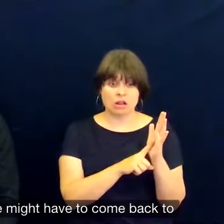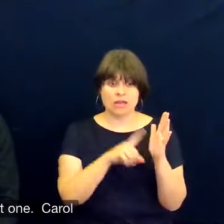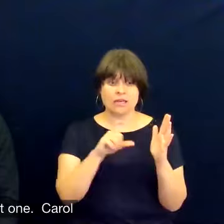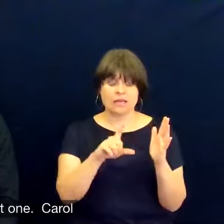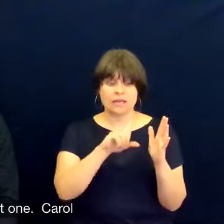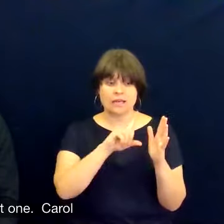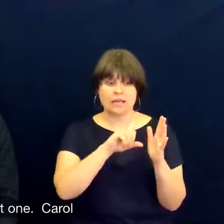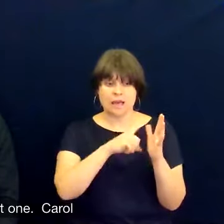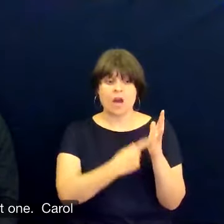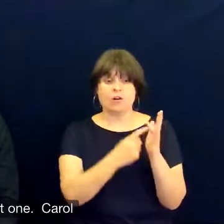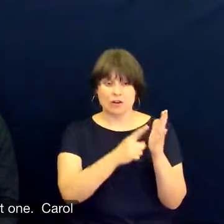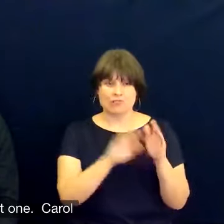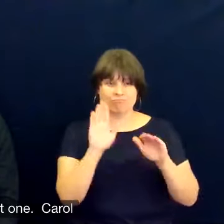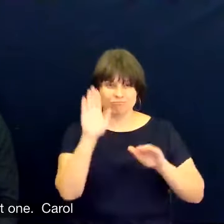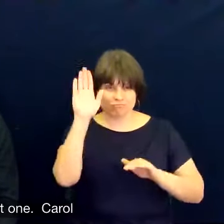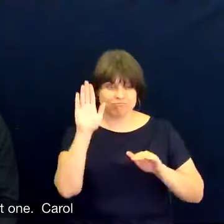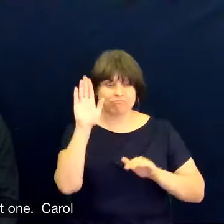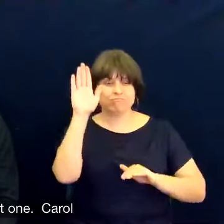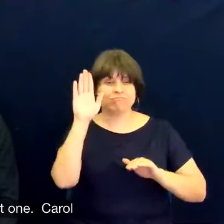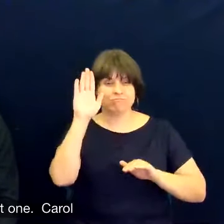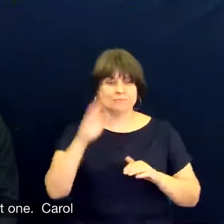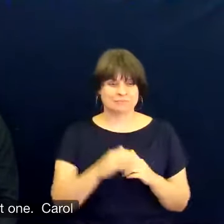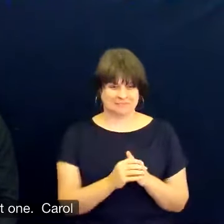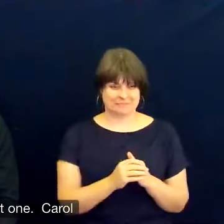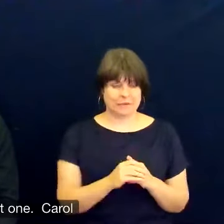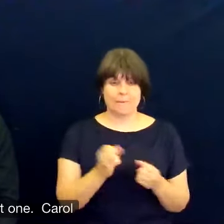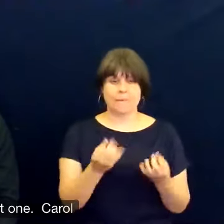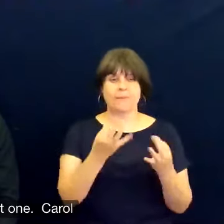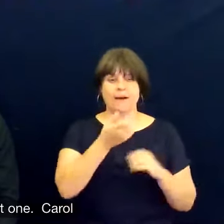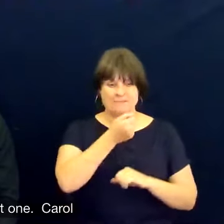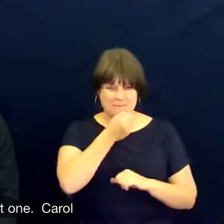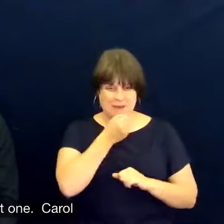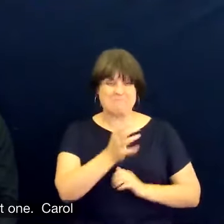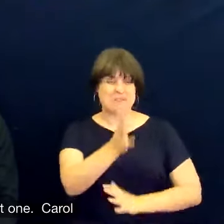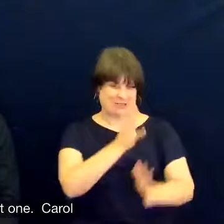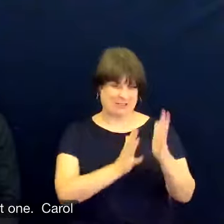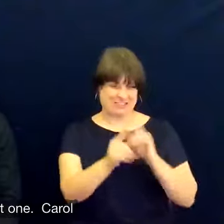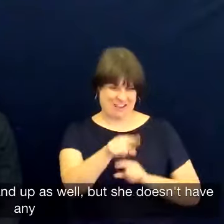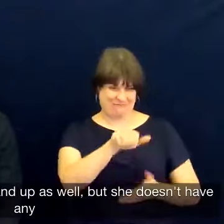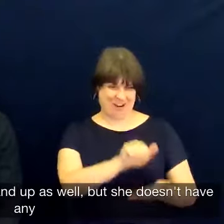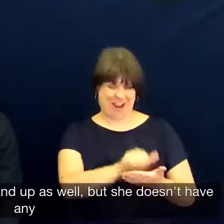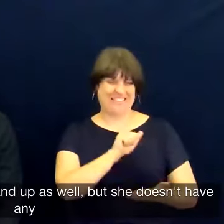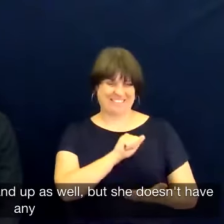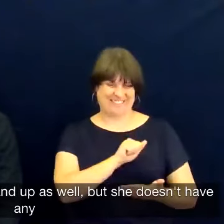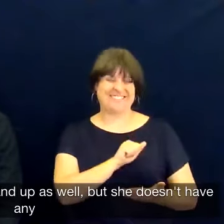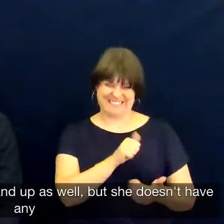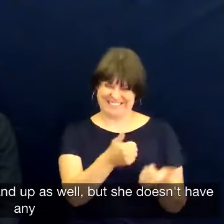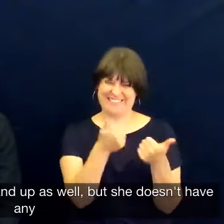seems to be putting her hand up as well, but she doesn't have a microphone, so we can't really talk to her. So yeah, I think just press